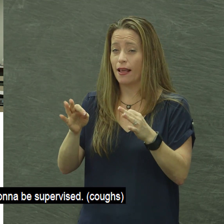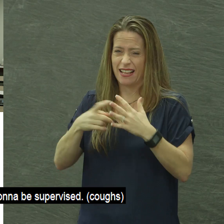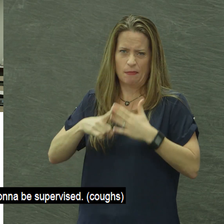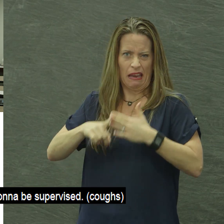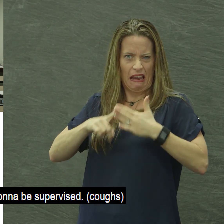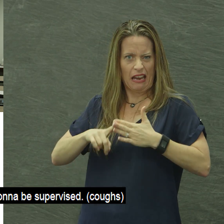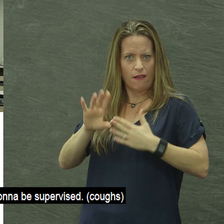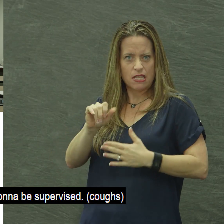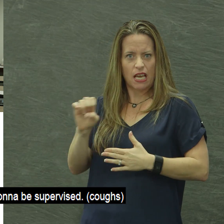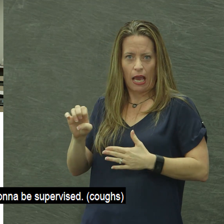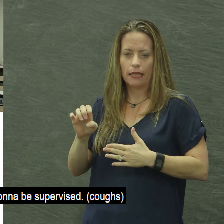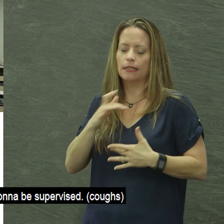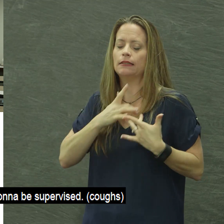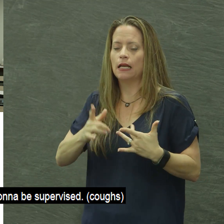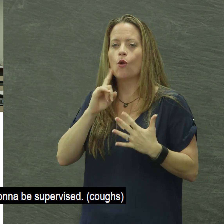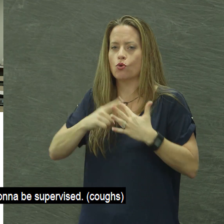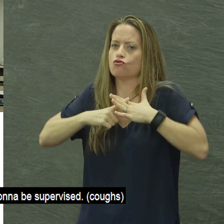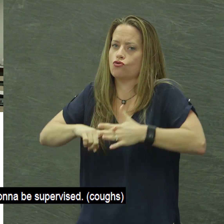be supervised.